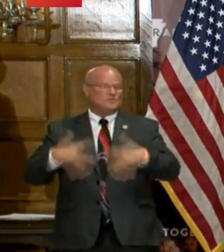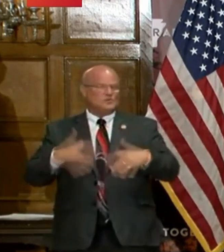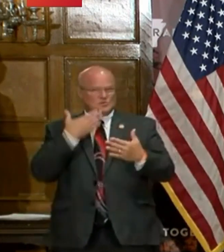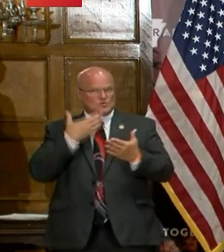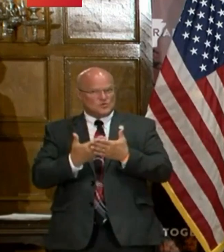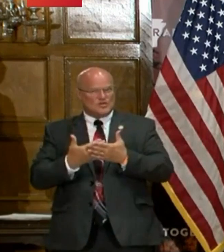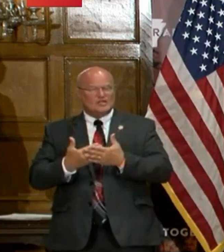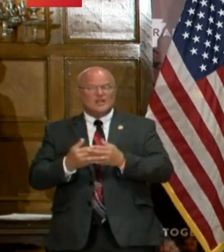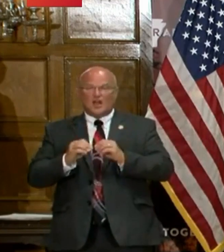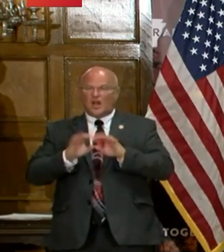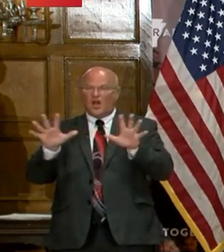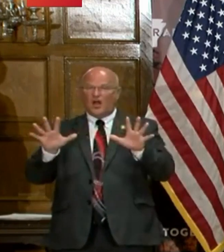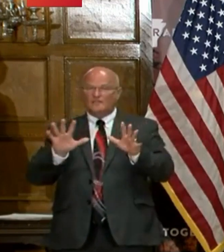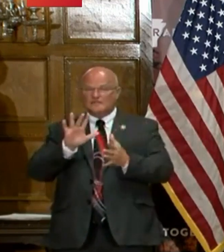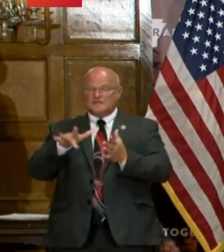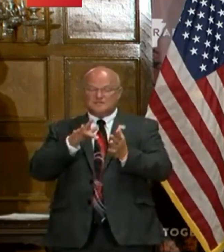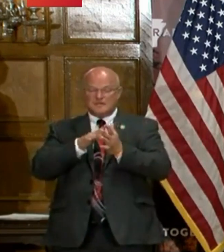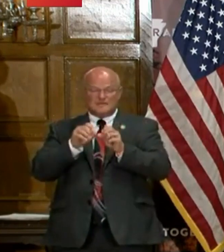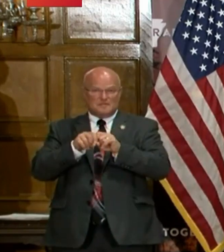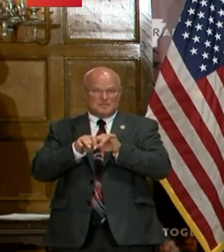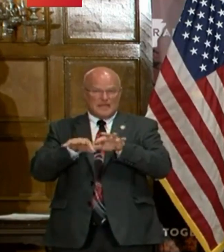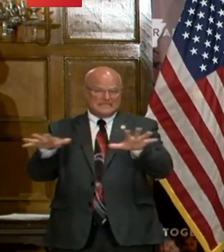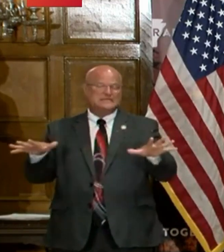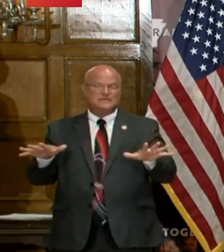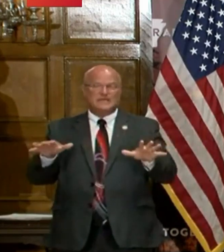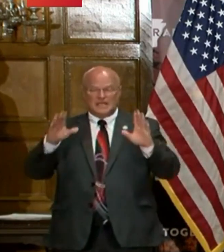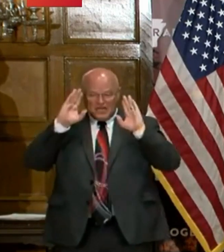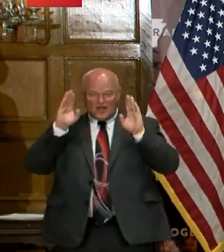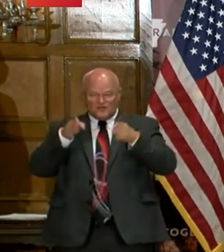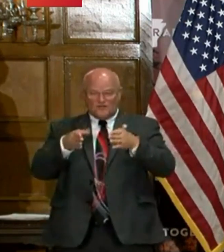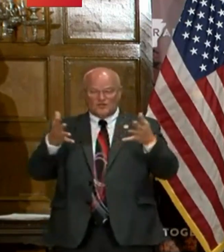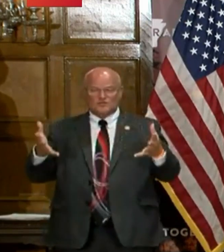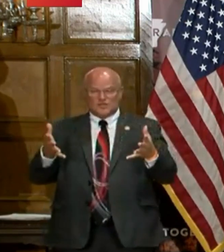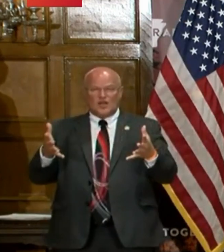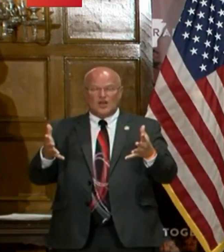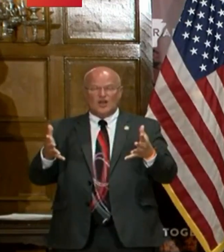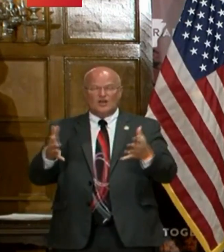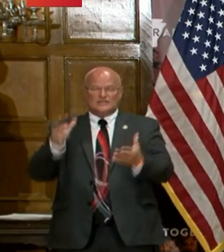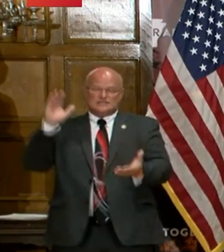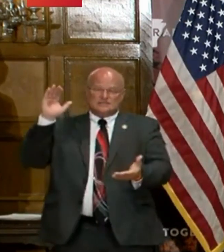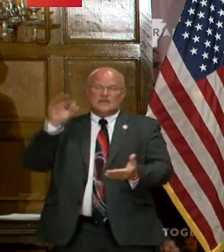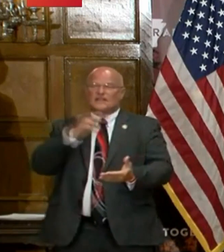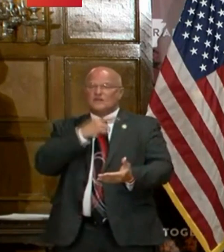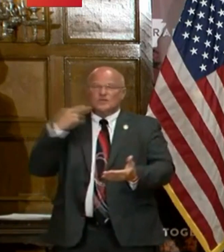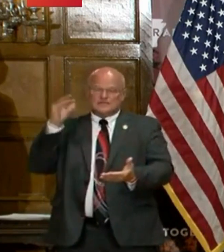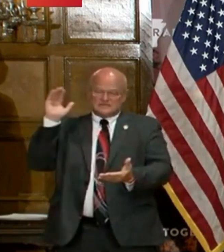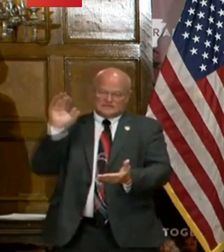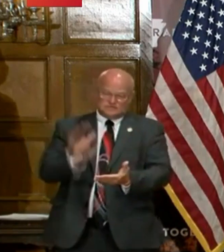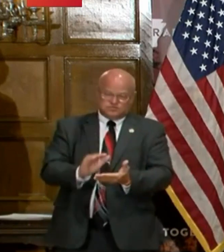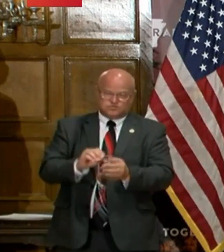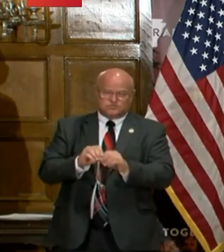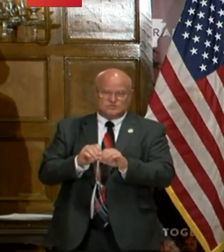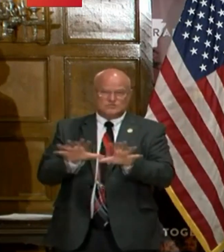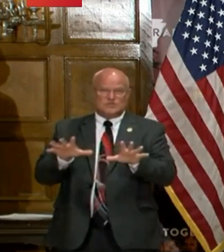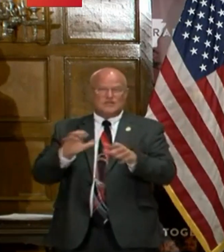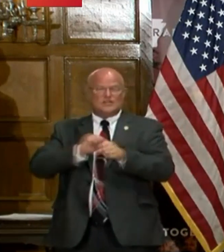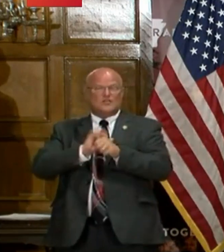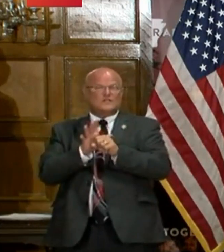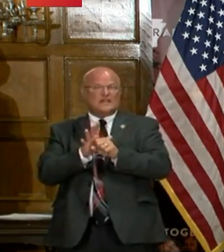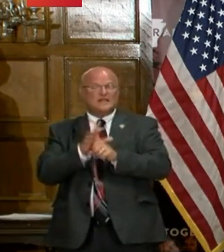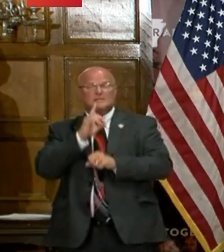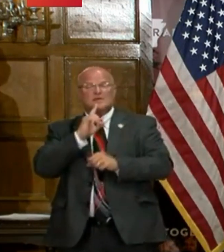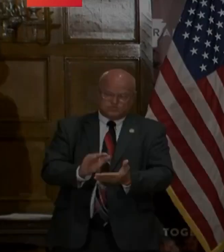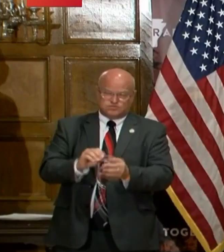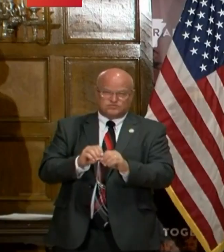mean, obviously, we are still in the middle of a pandemic, and our focus is going to be on mitigating the risk of the spread of COVID-19 and